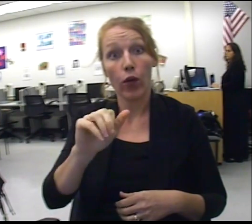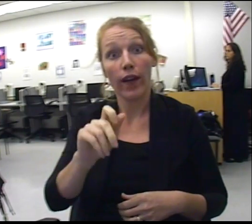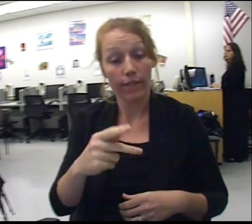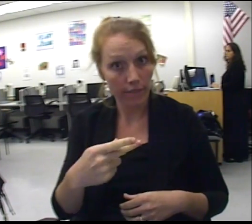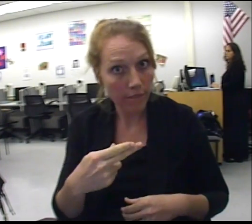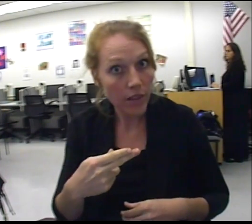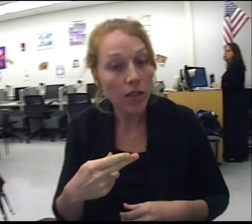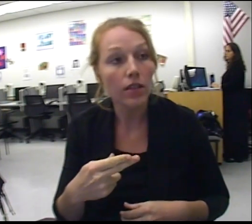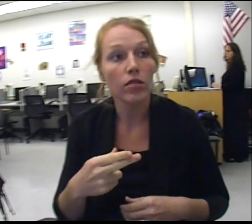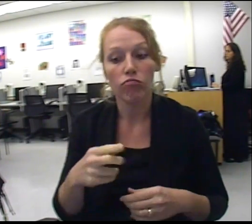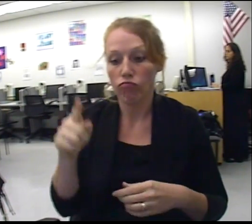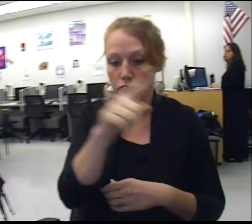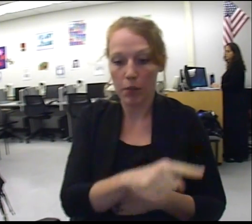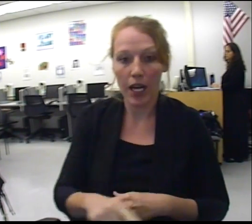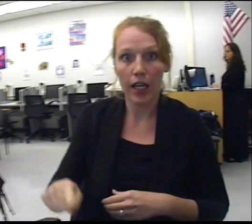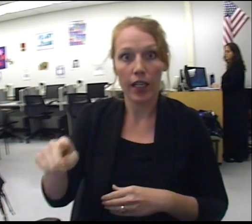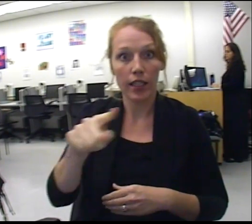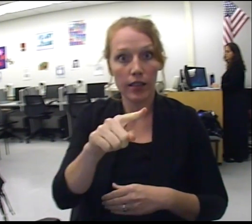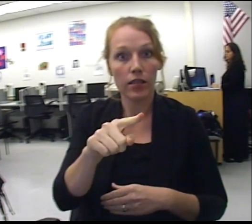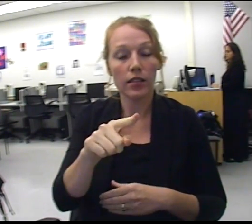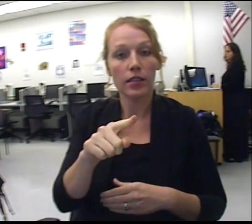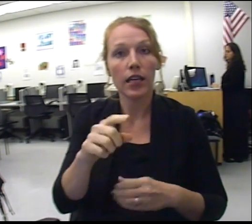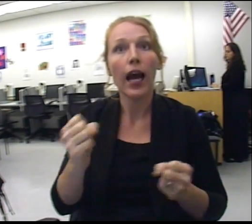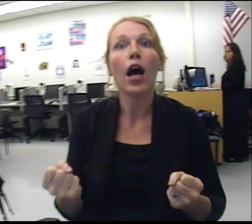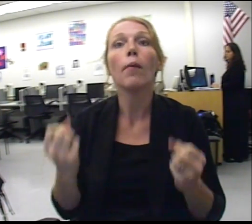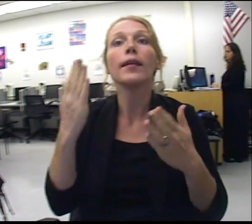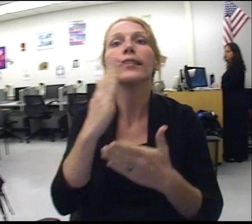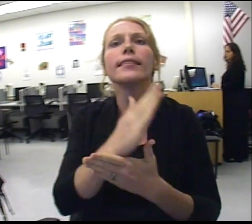What's this graph divided into? Well,